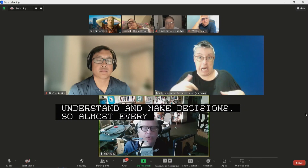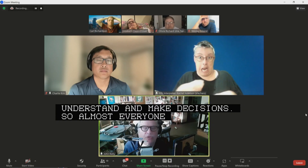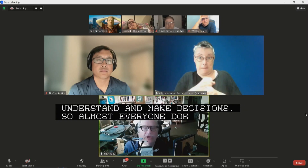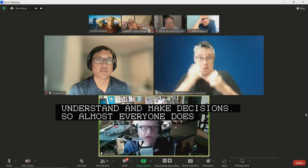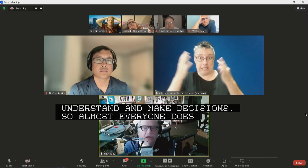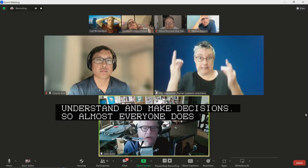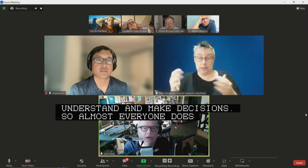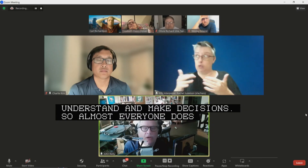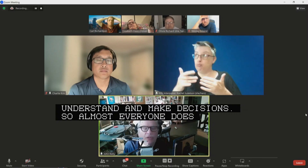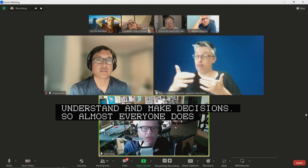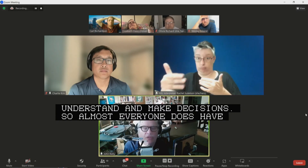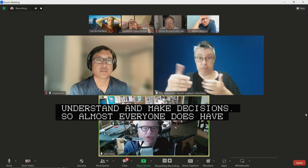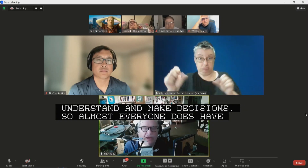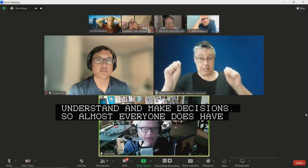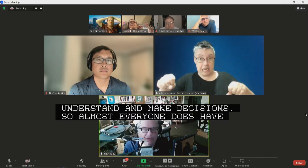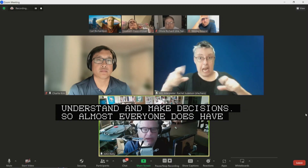so